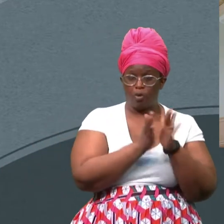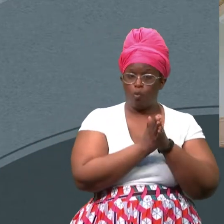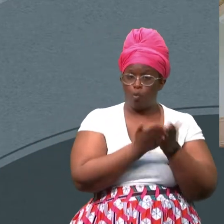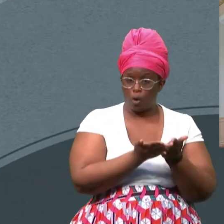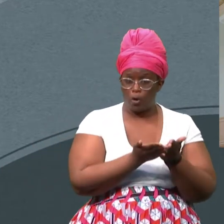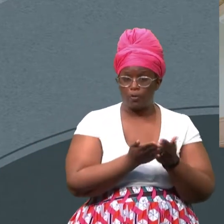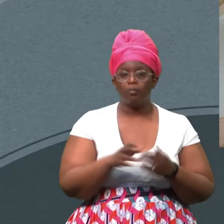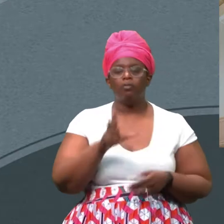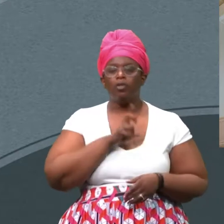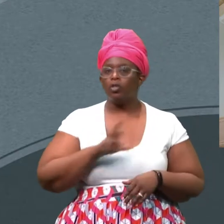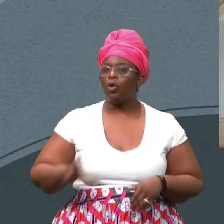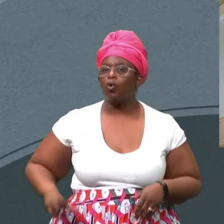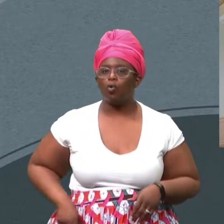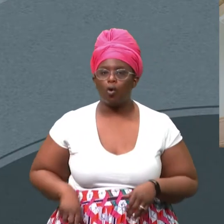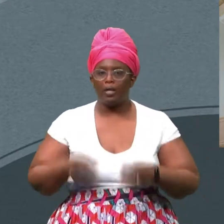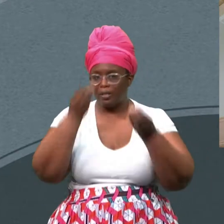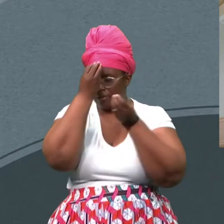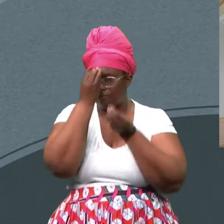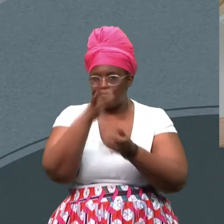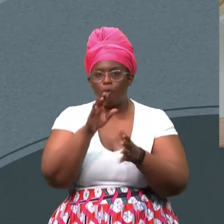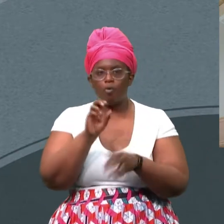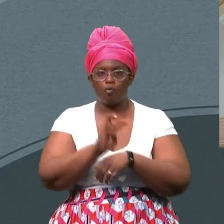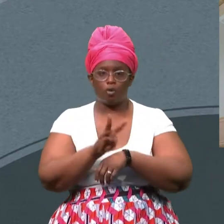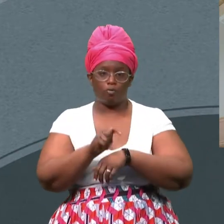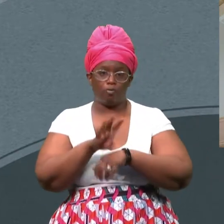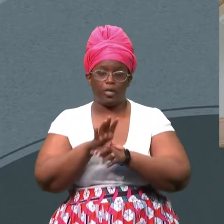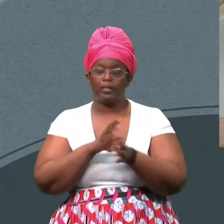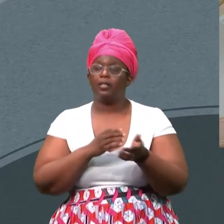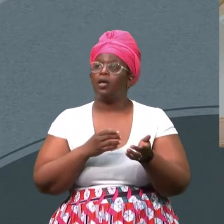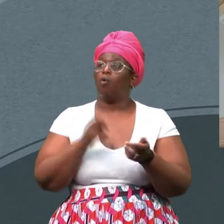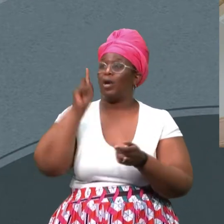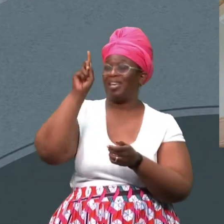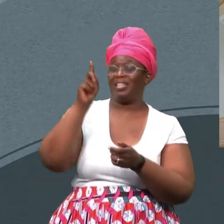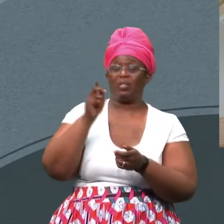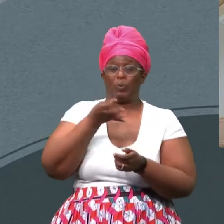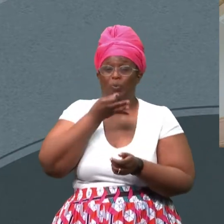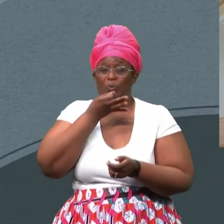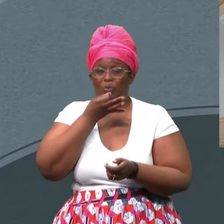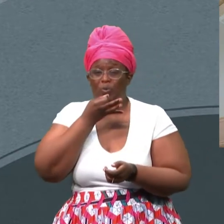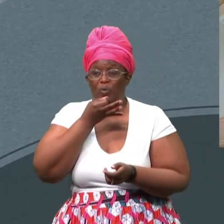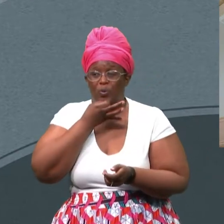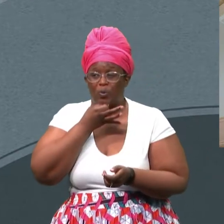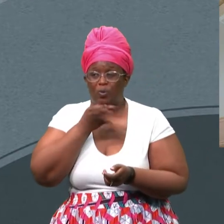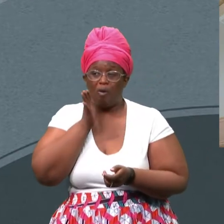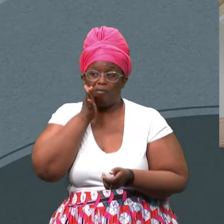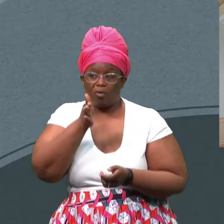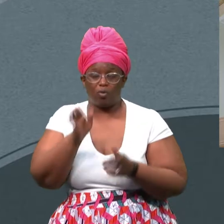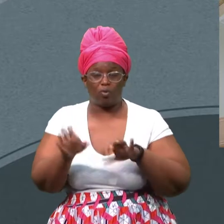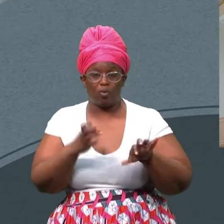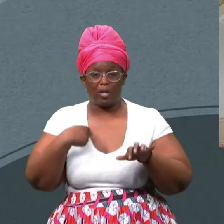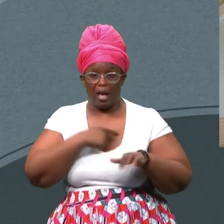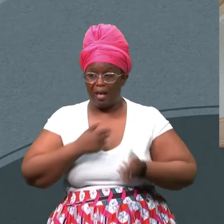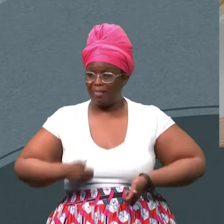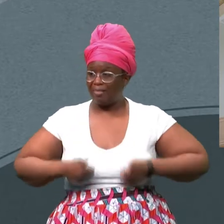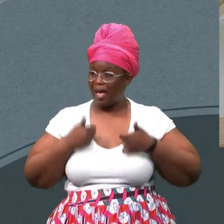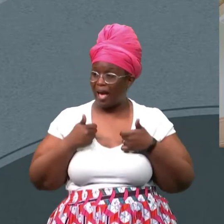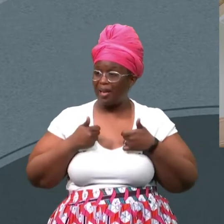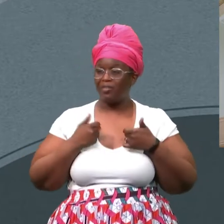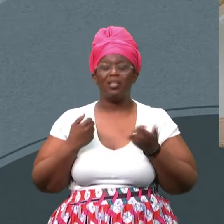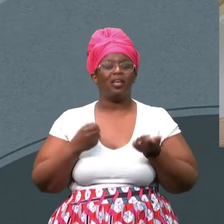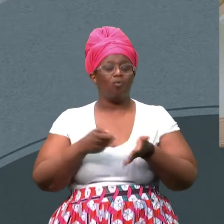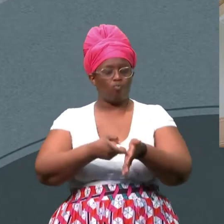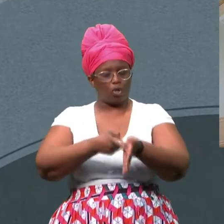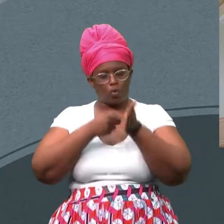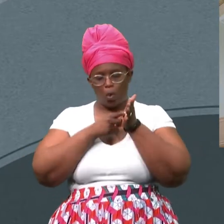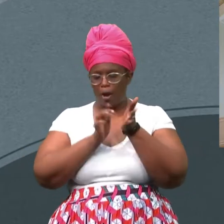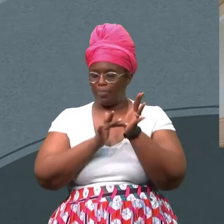our congregation, whatever I'm about to do in your life is going to be based upon the word that